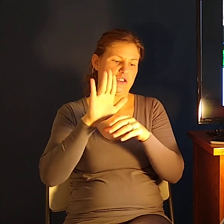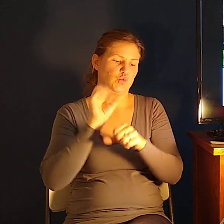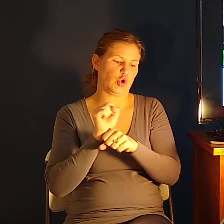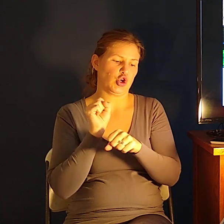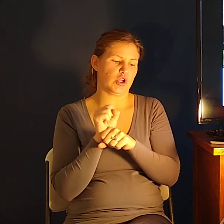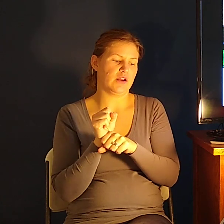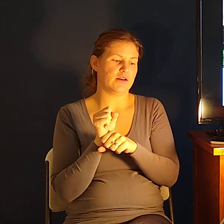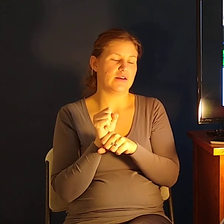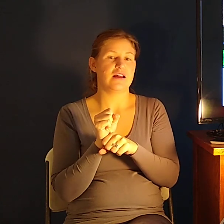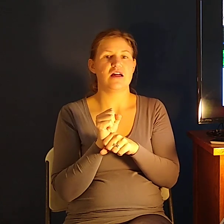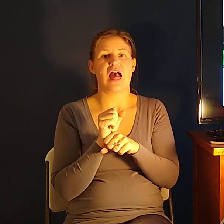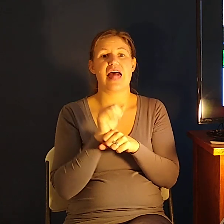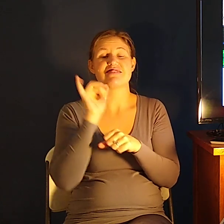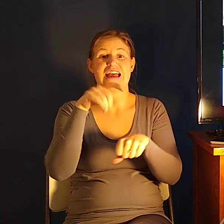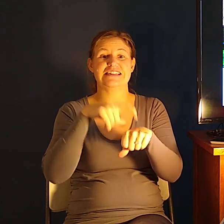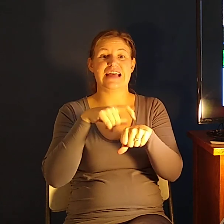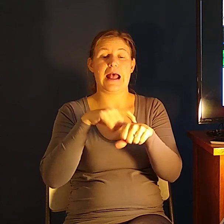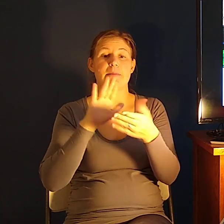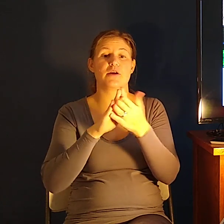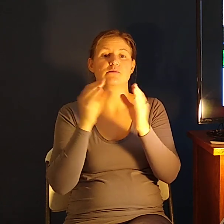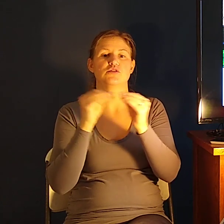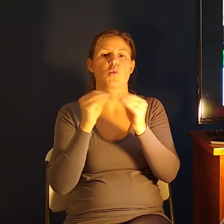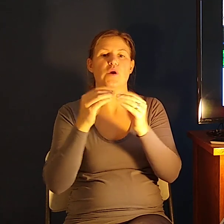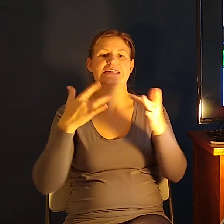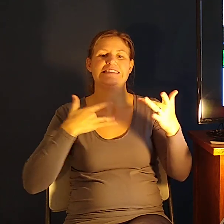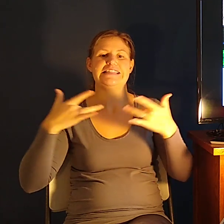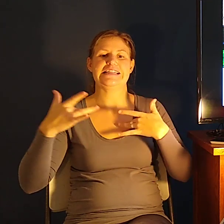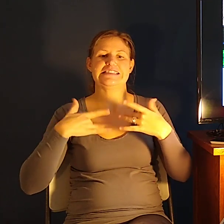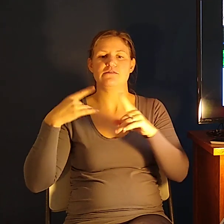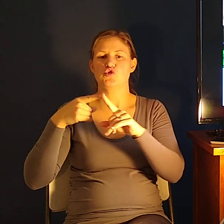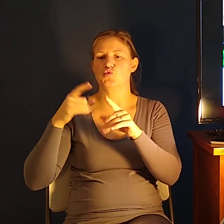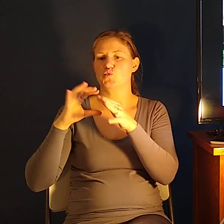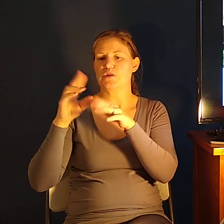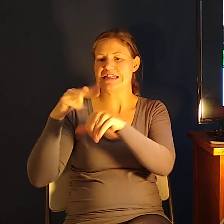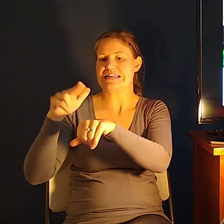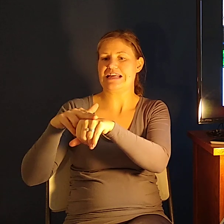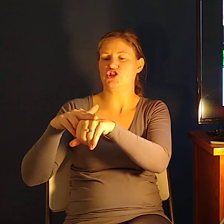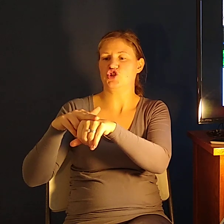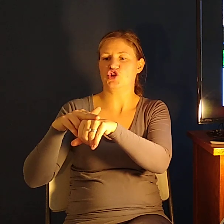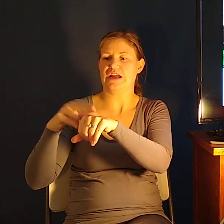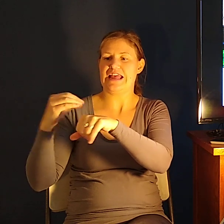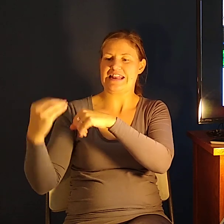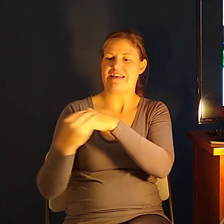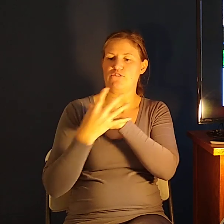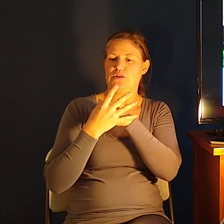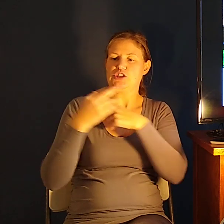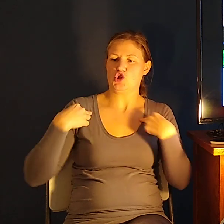At this point, he becomes more sensitive to nature as influencing human life.